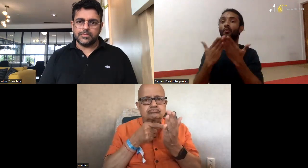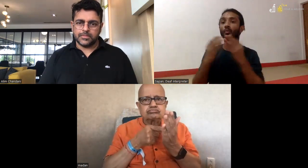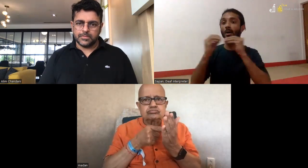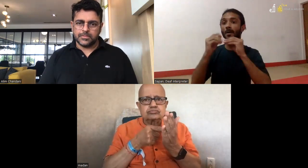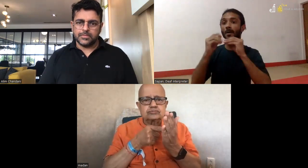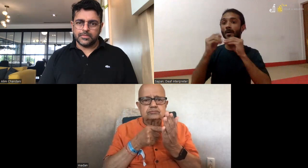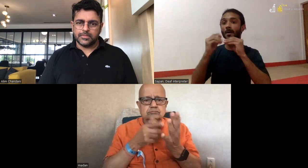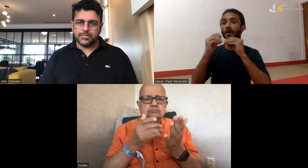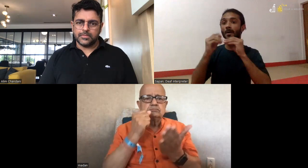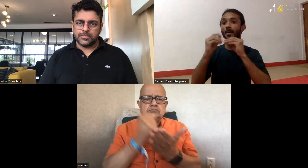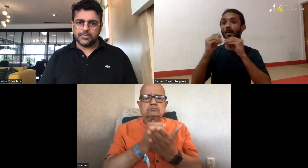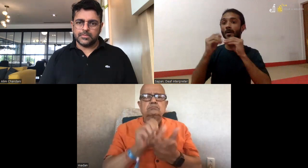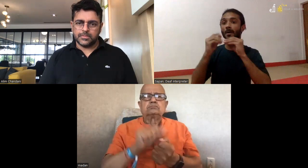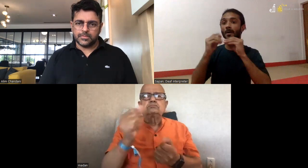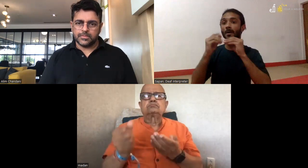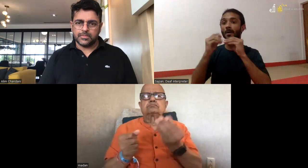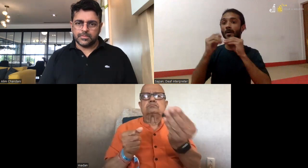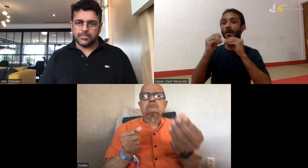Especially the indoor school.